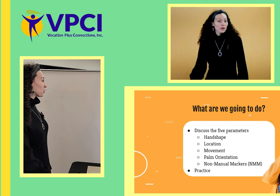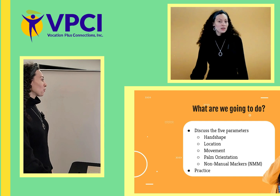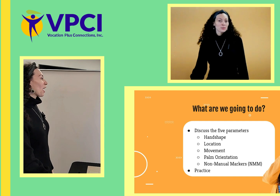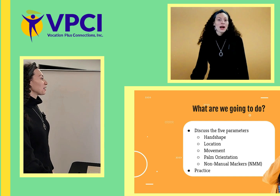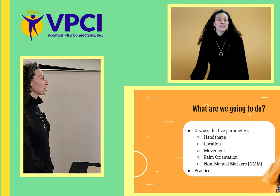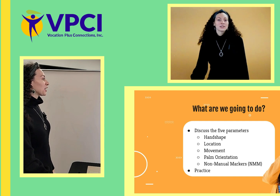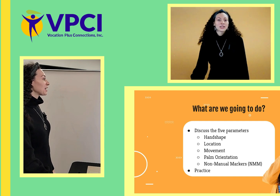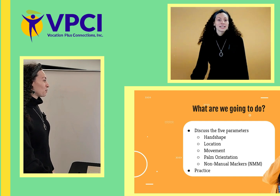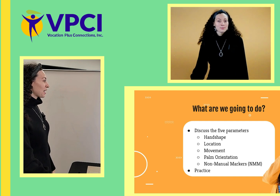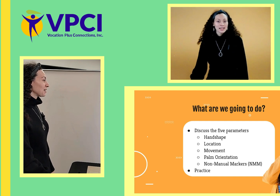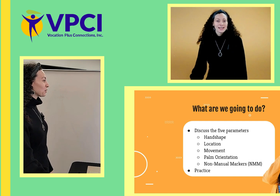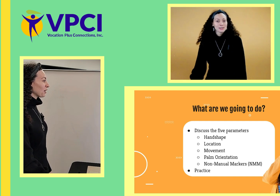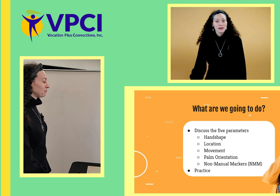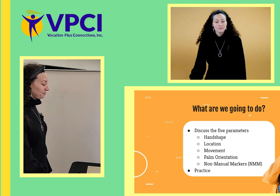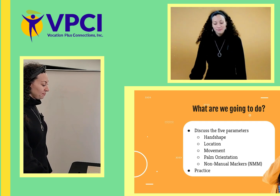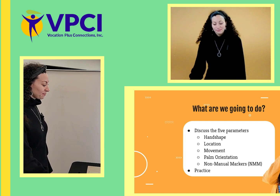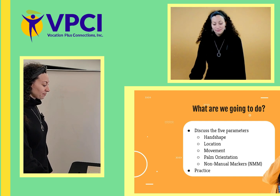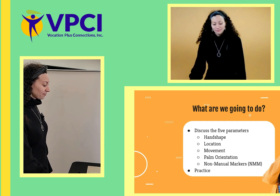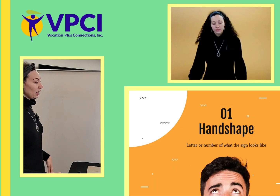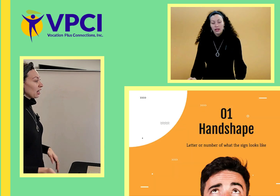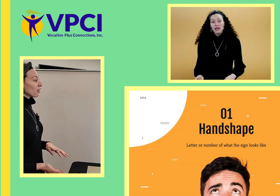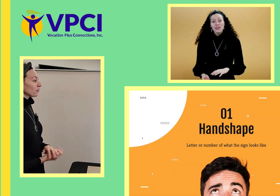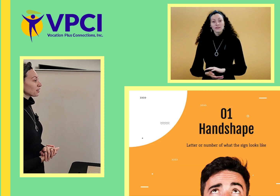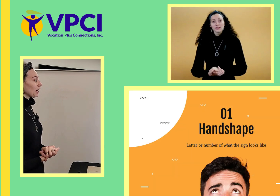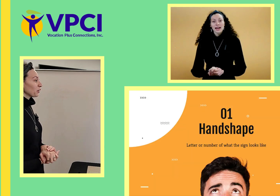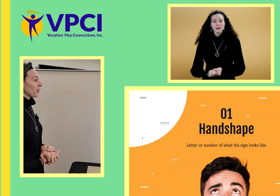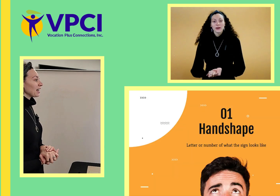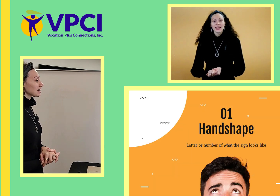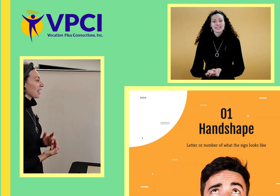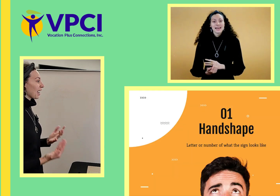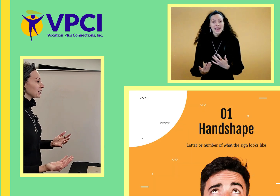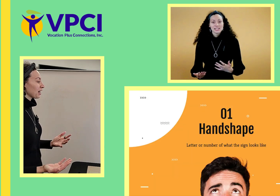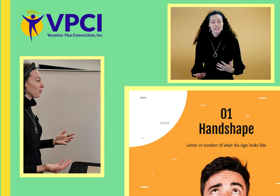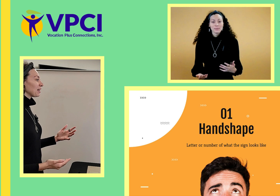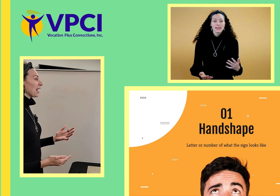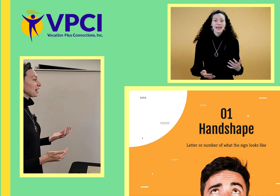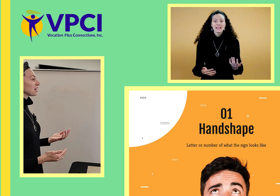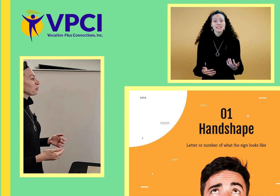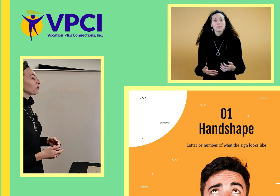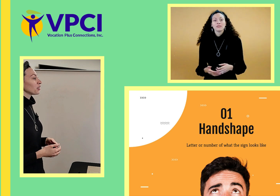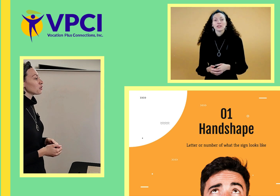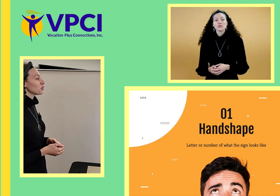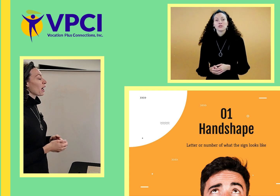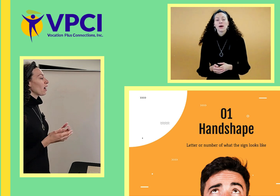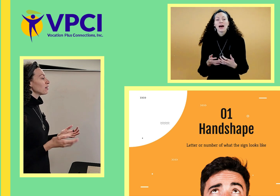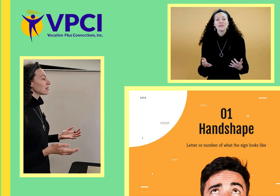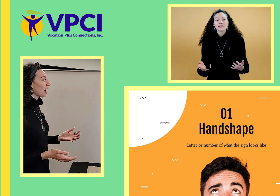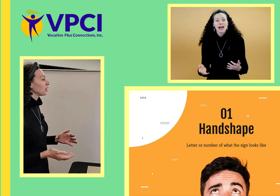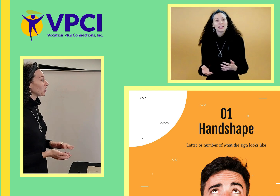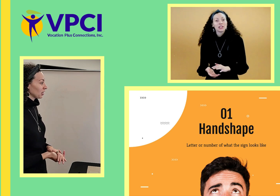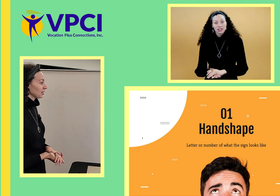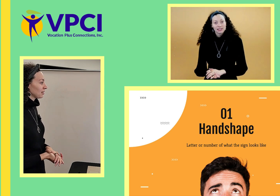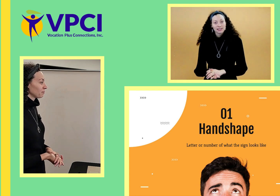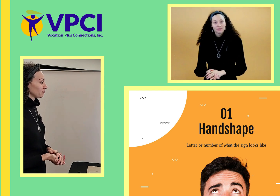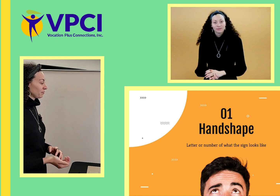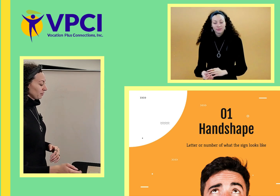And then we will also practice learning some signs as well. The first category is the hand shape, and the hand shape refers to how the